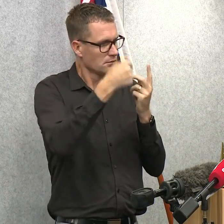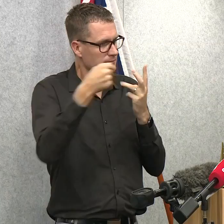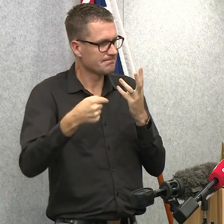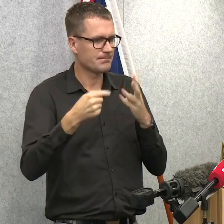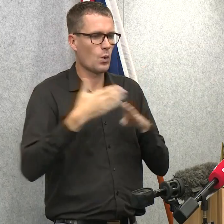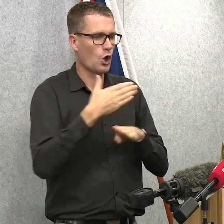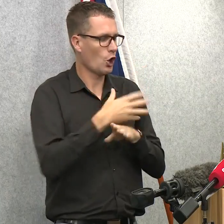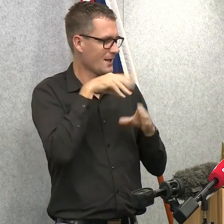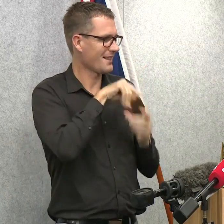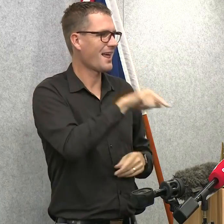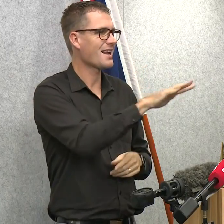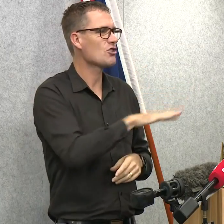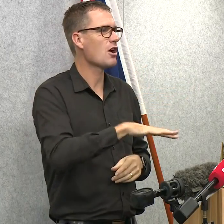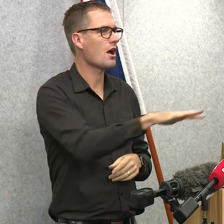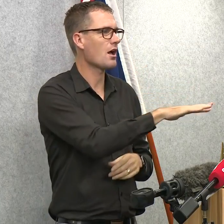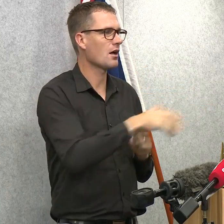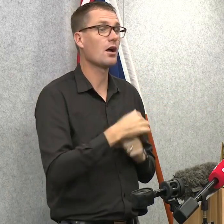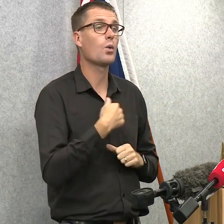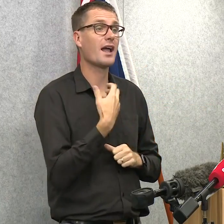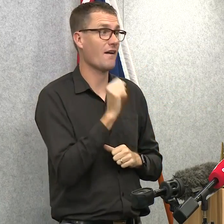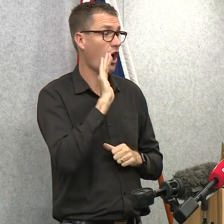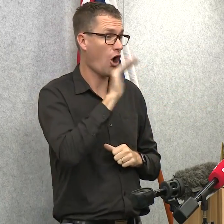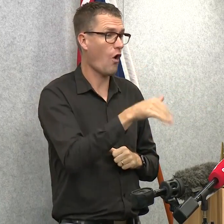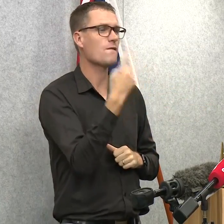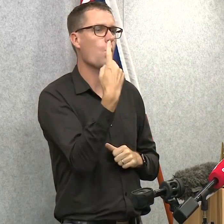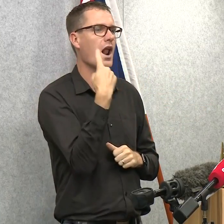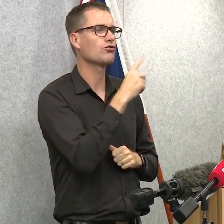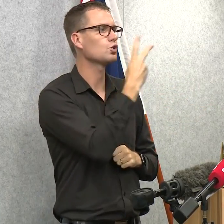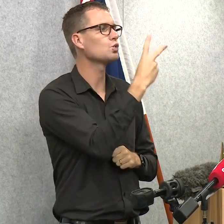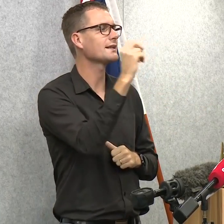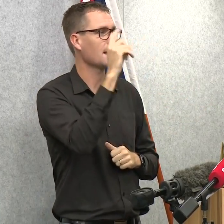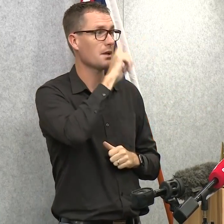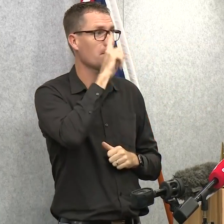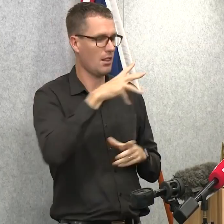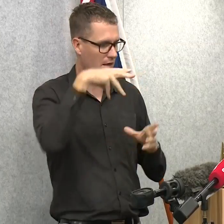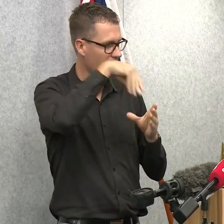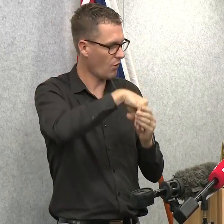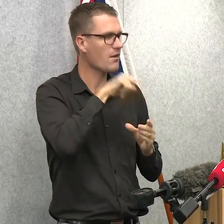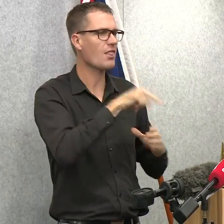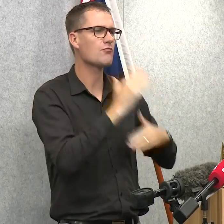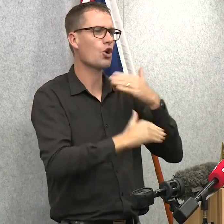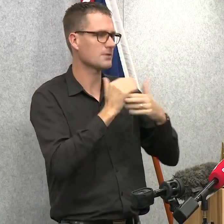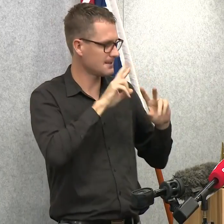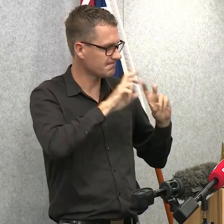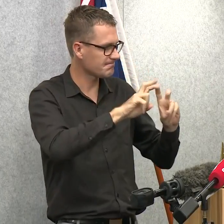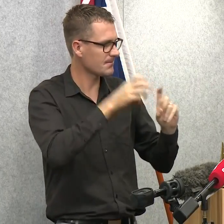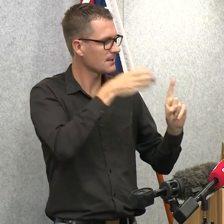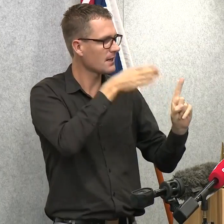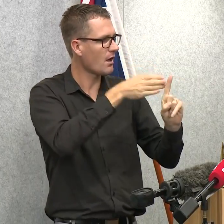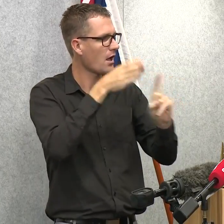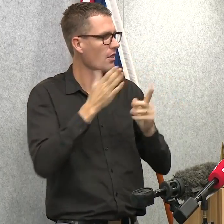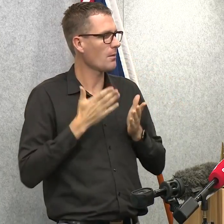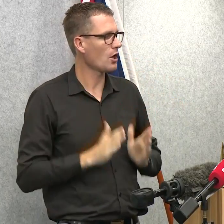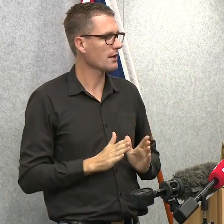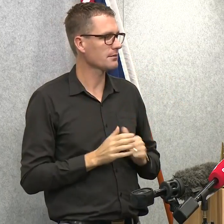have over 120 people involved in this process. So from